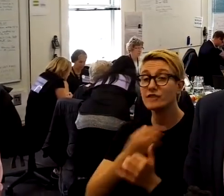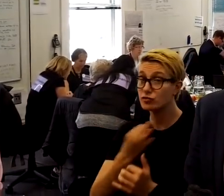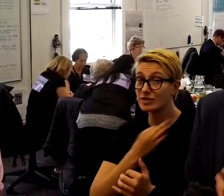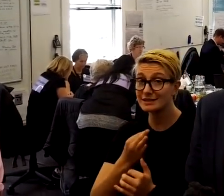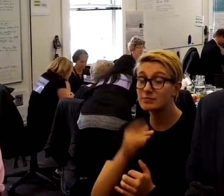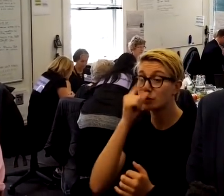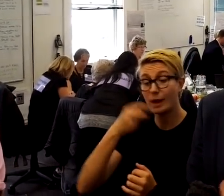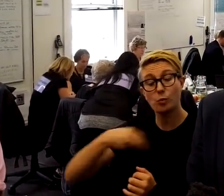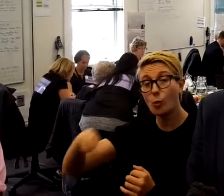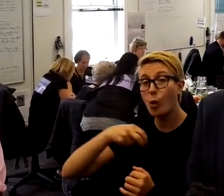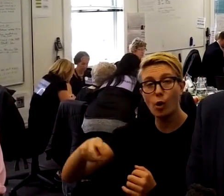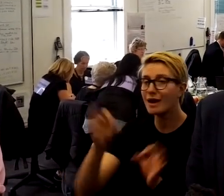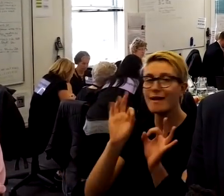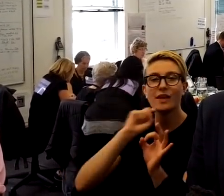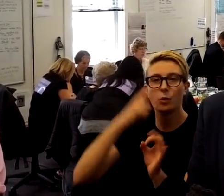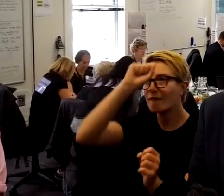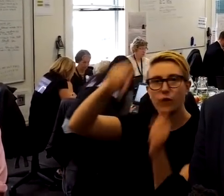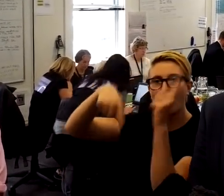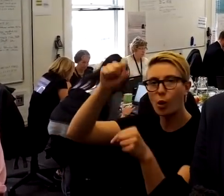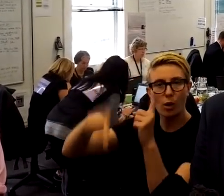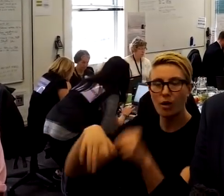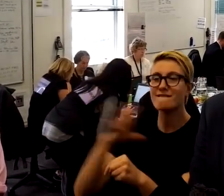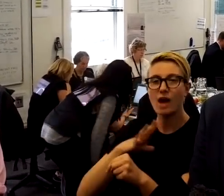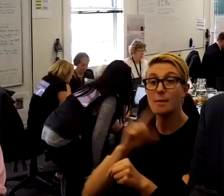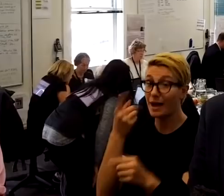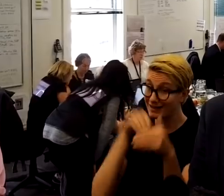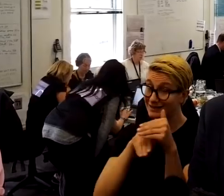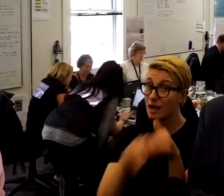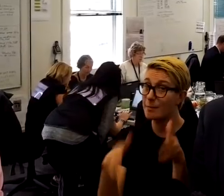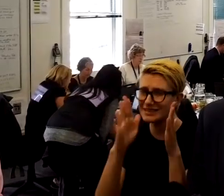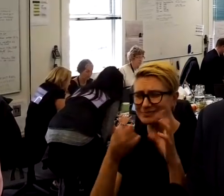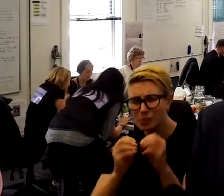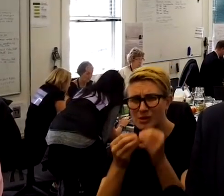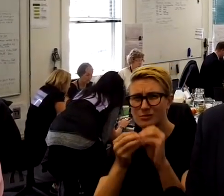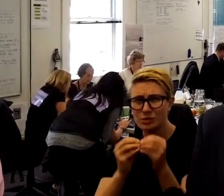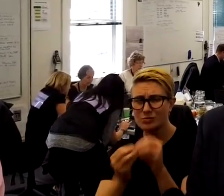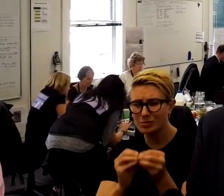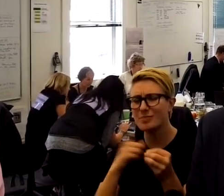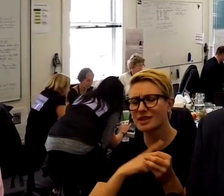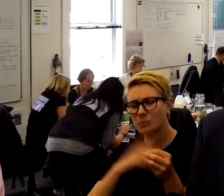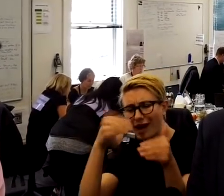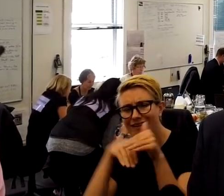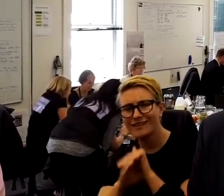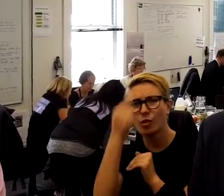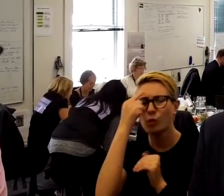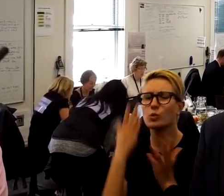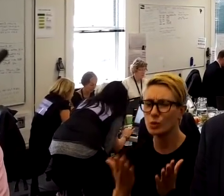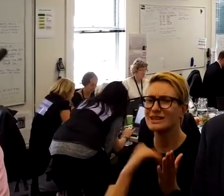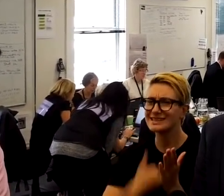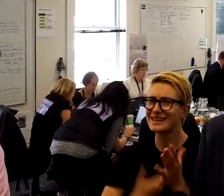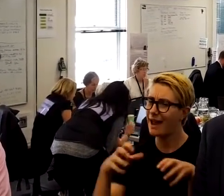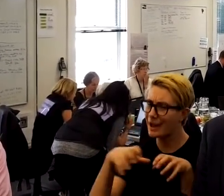external things falling down, but internally there were some problems, and that's why we've gone in and we said, look, we think we need to take some action here, and that's